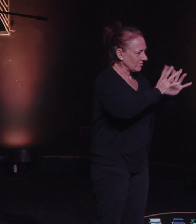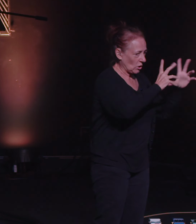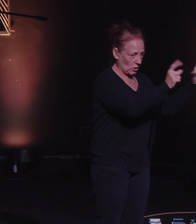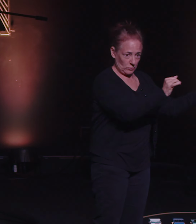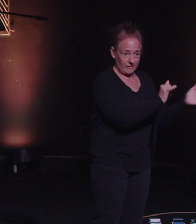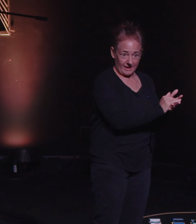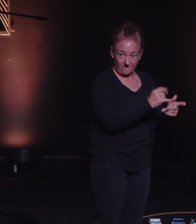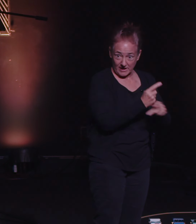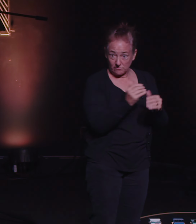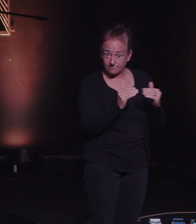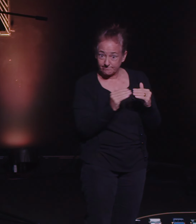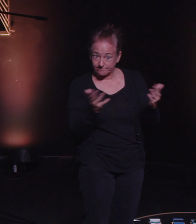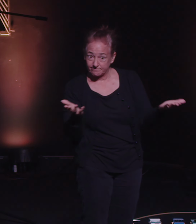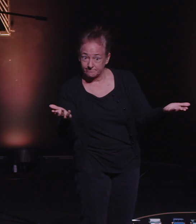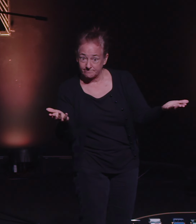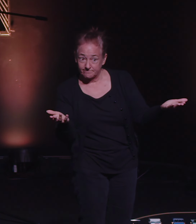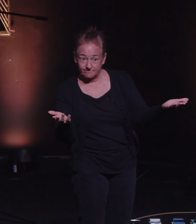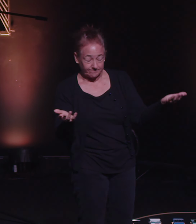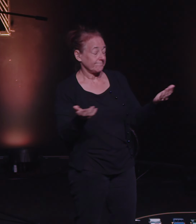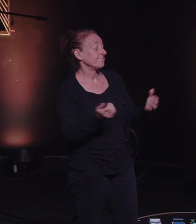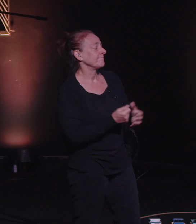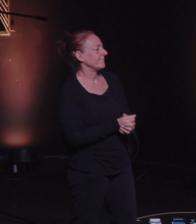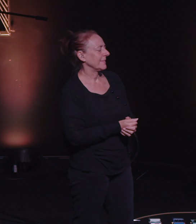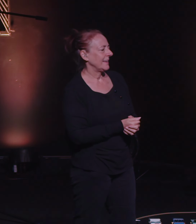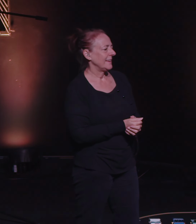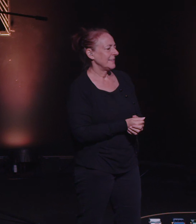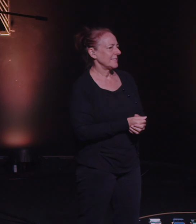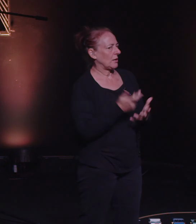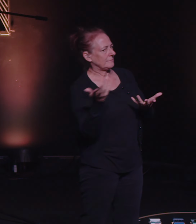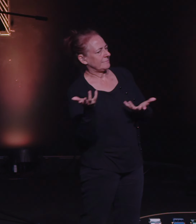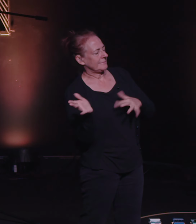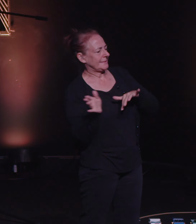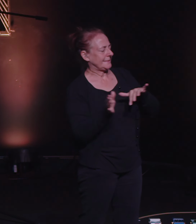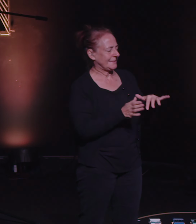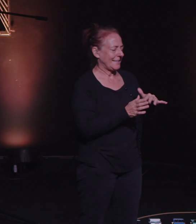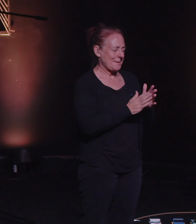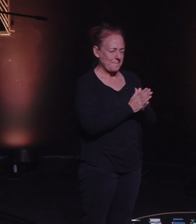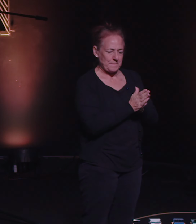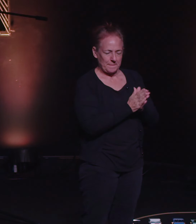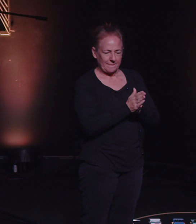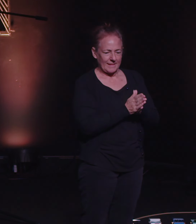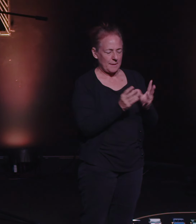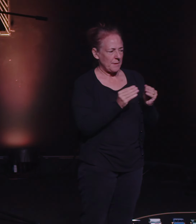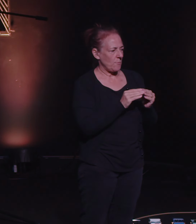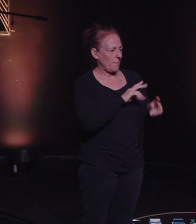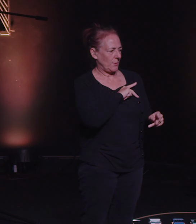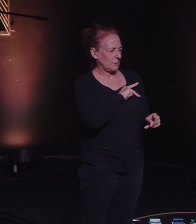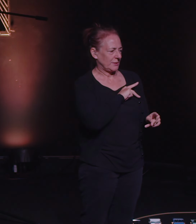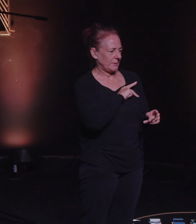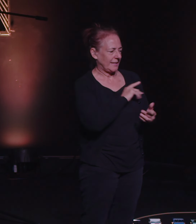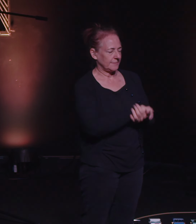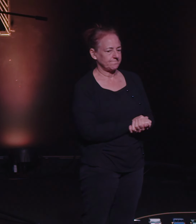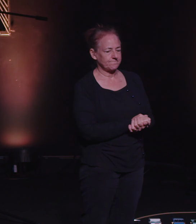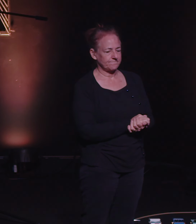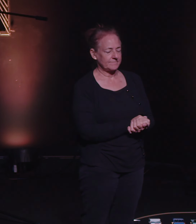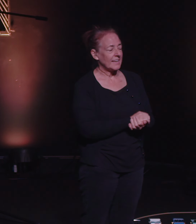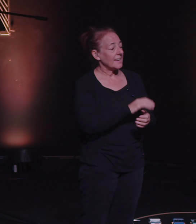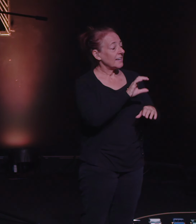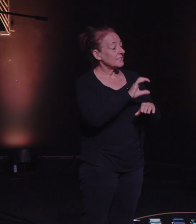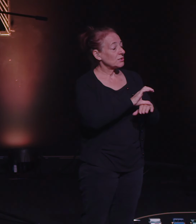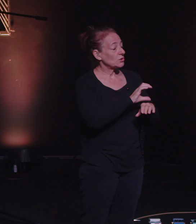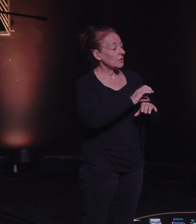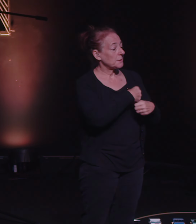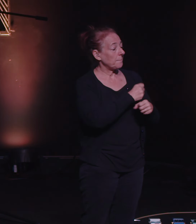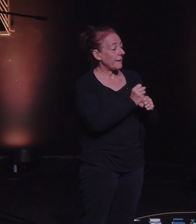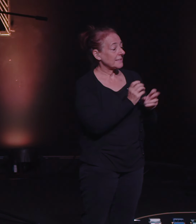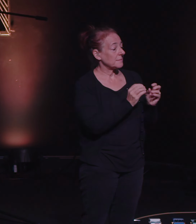enough? Okay. That's a little bit in the weeds. Let me get a little more personal with this. Okay, as the church begins to